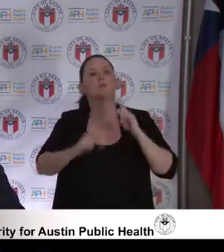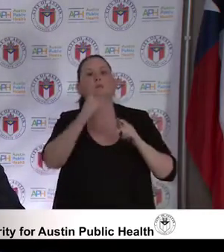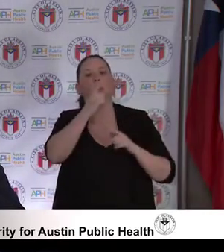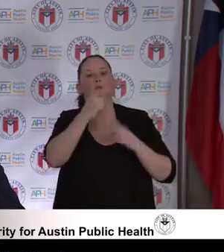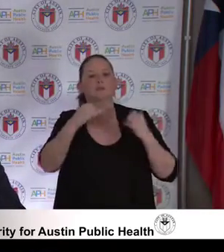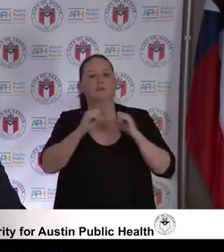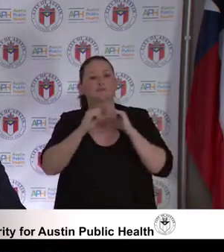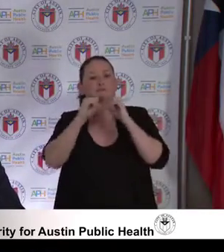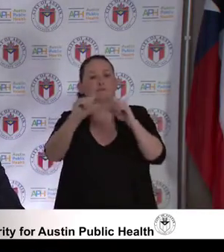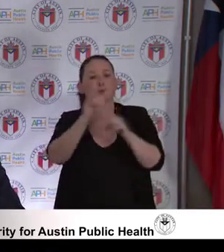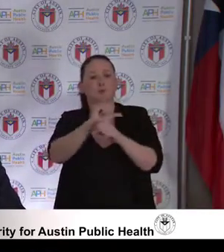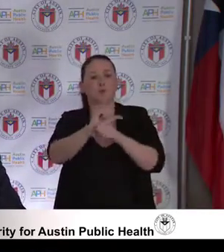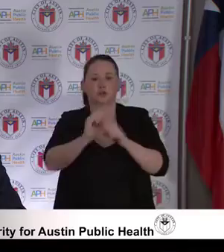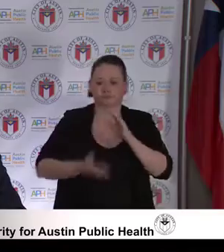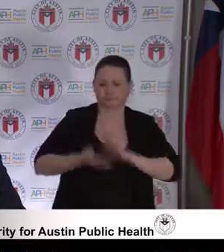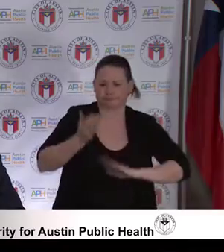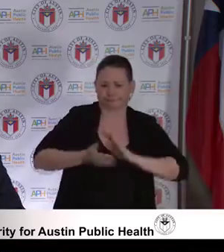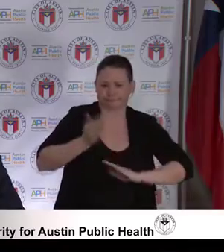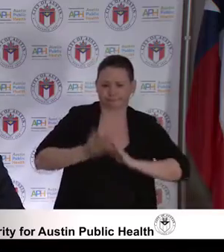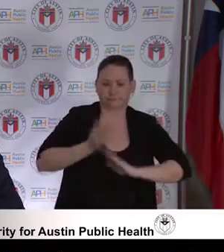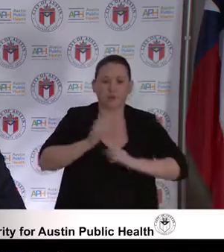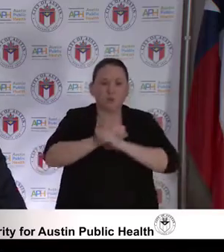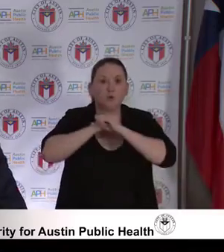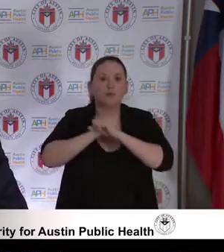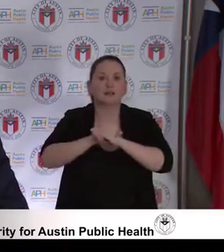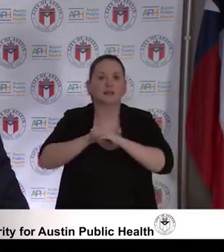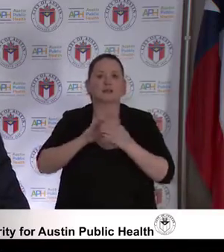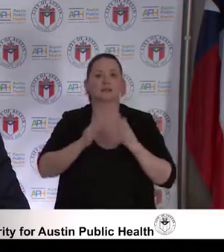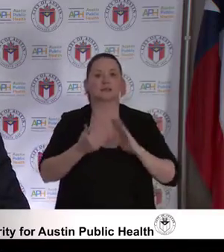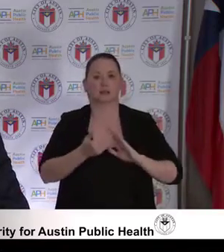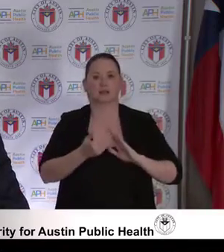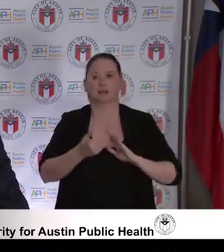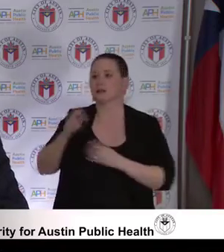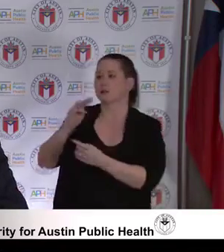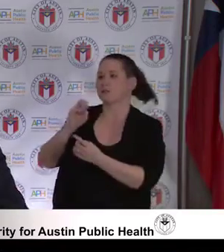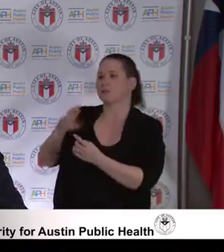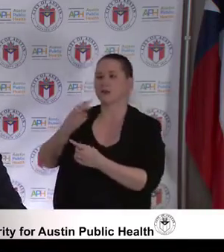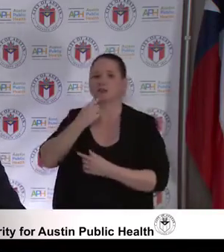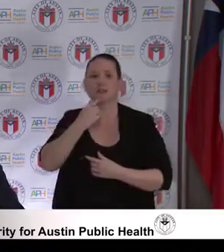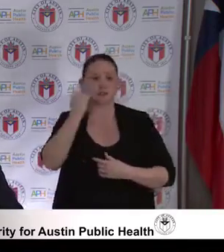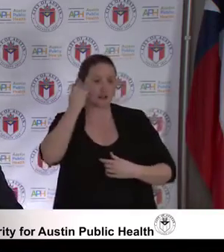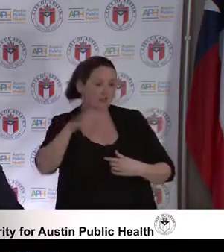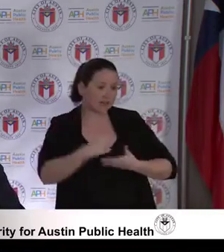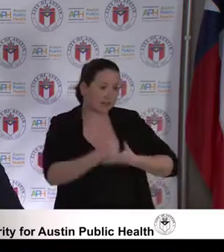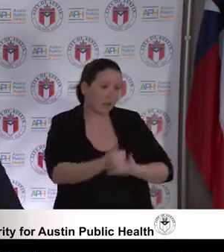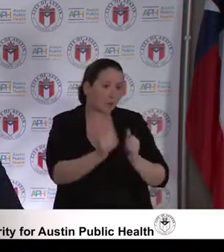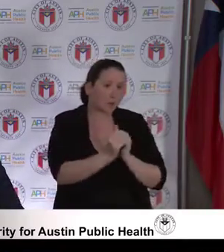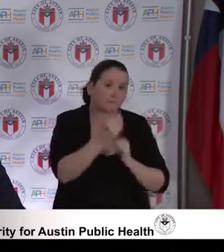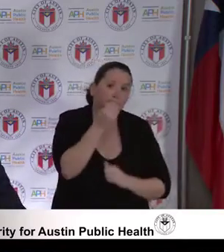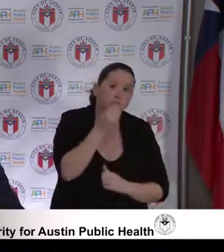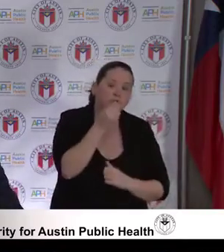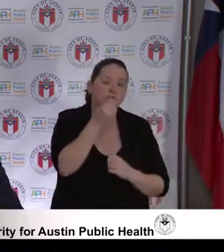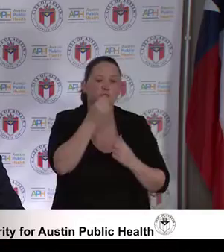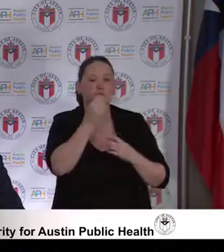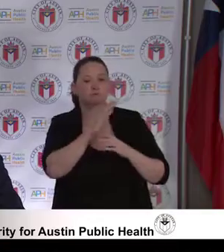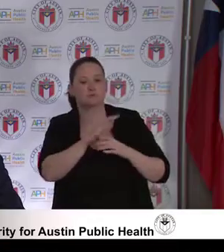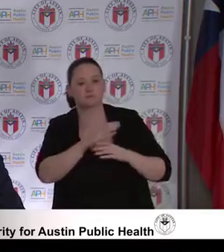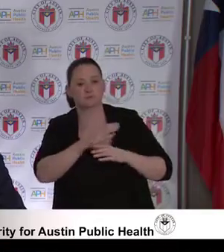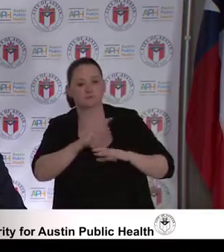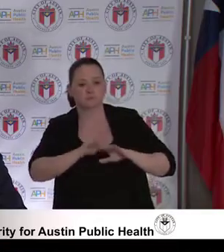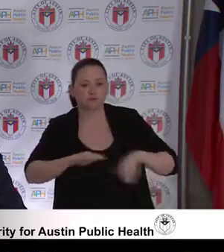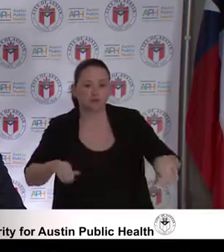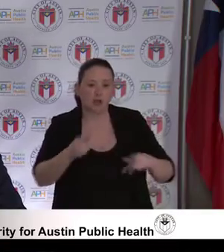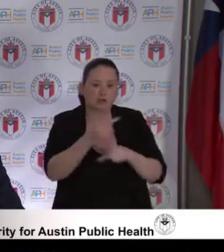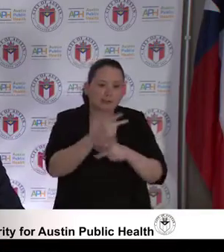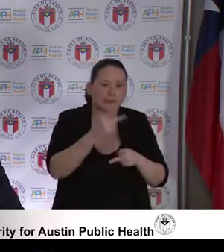work to keep the city going, to protect the city. As the mayor said, if they need help with food, with child care, mowing the